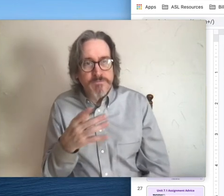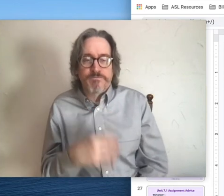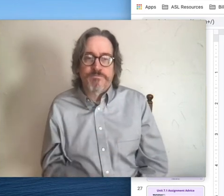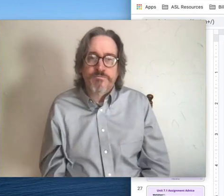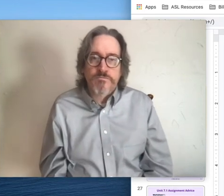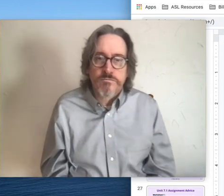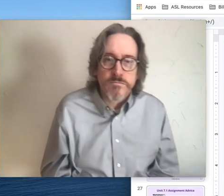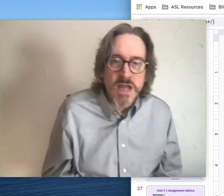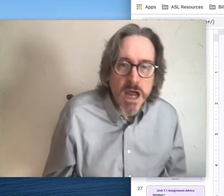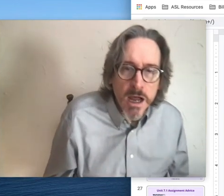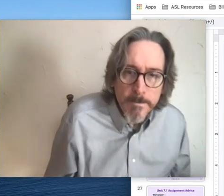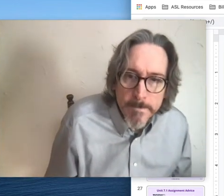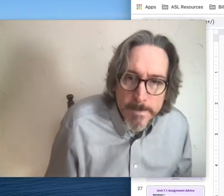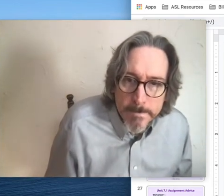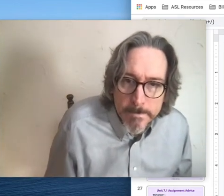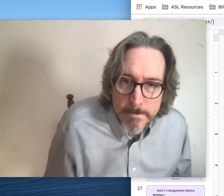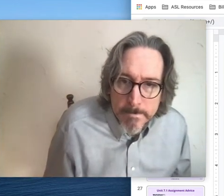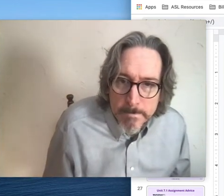right?